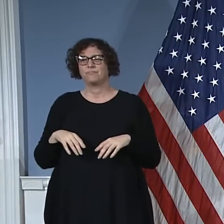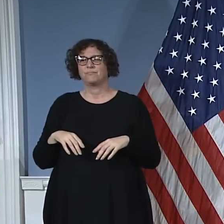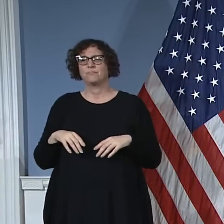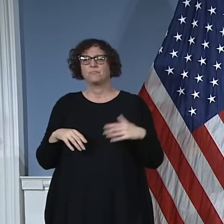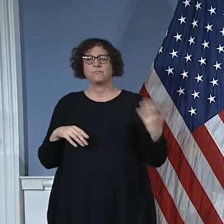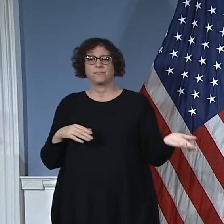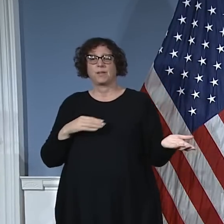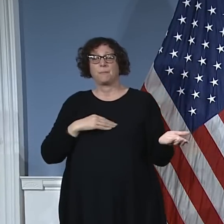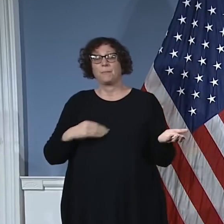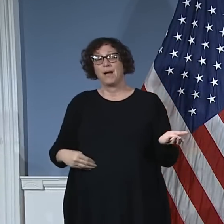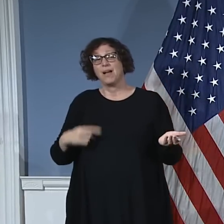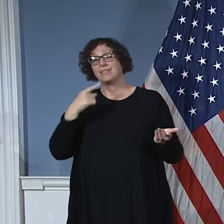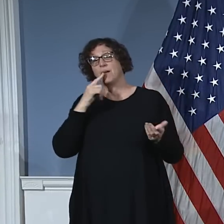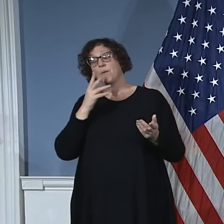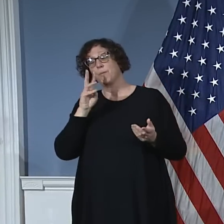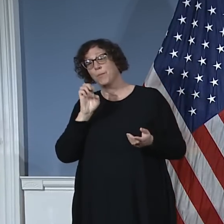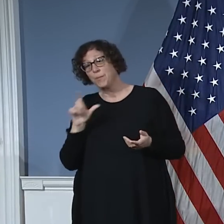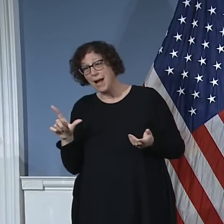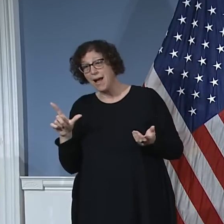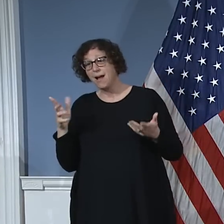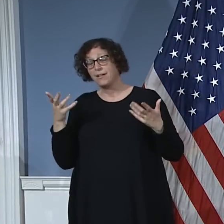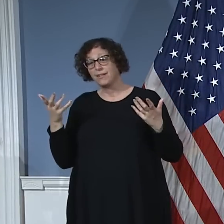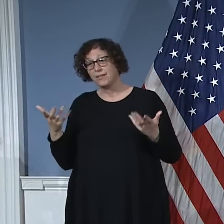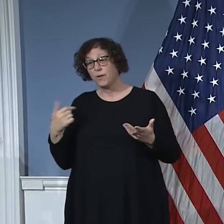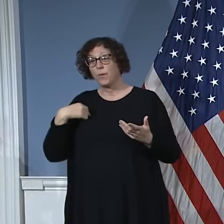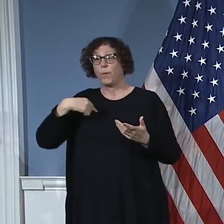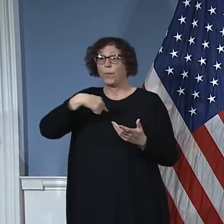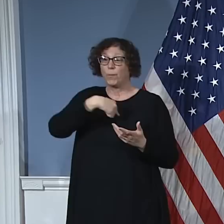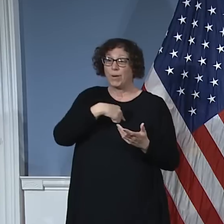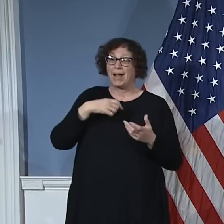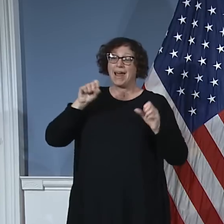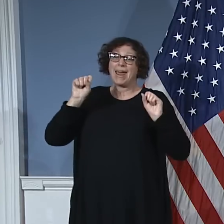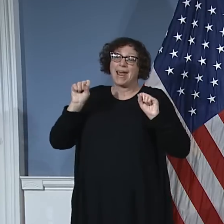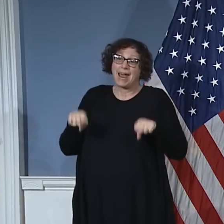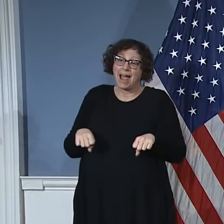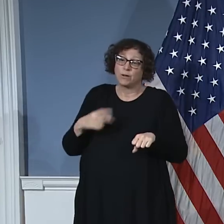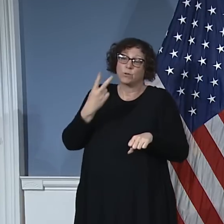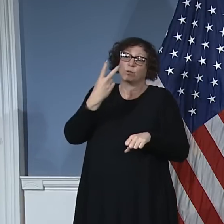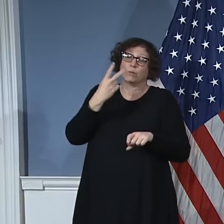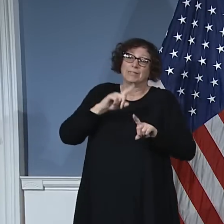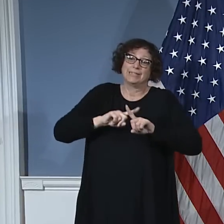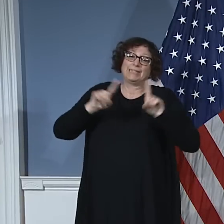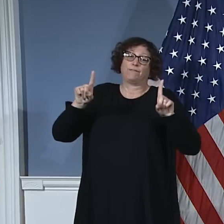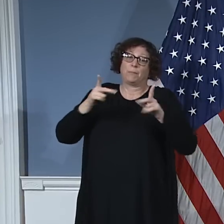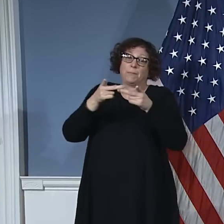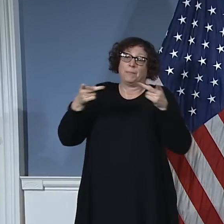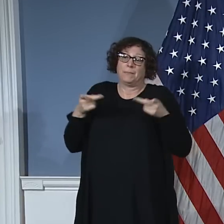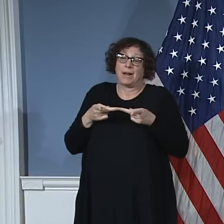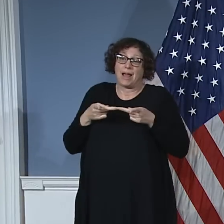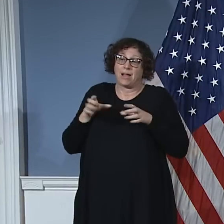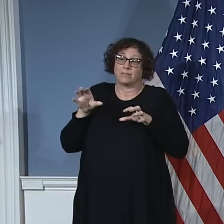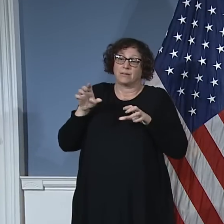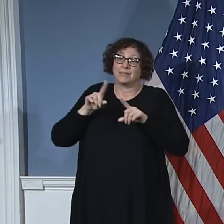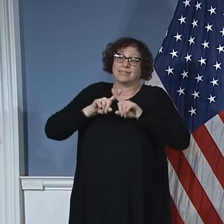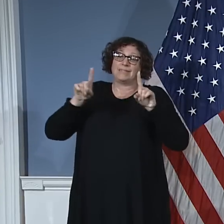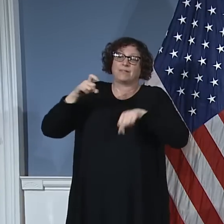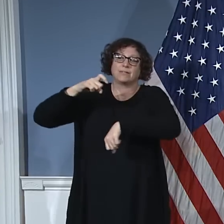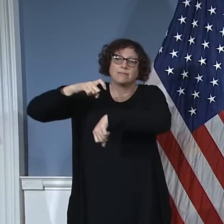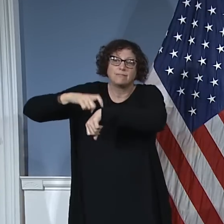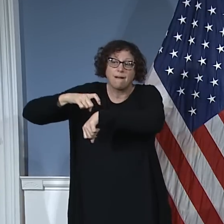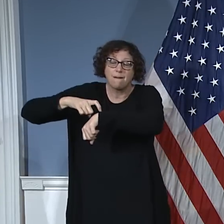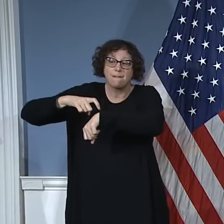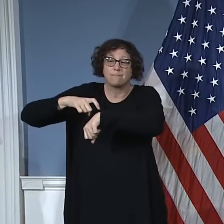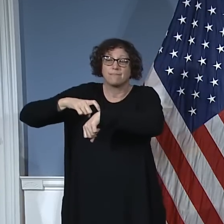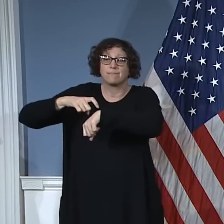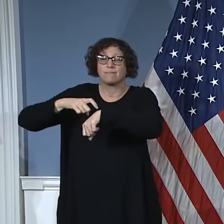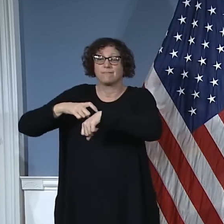Jeff, and see different things. I think there's a tremendous consistency in the sense that we all are looking for where we think there's a problem